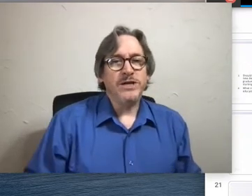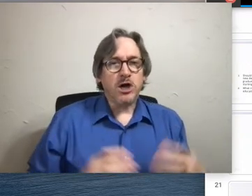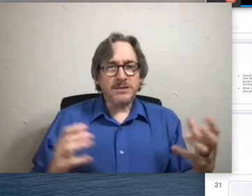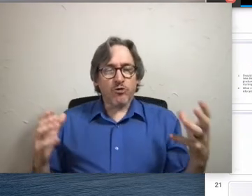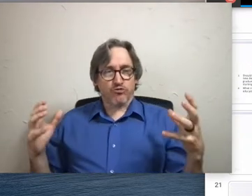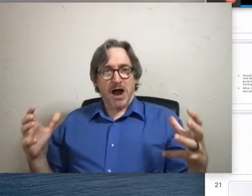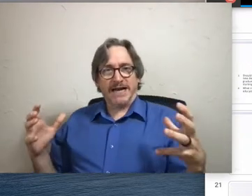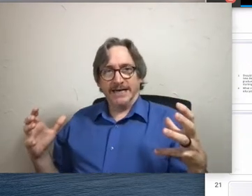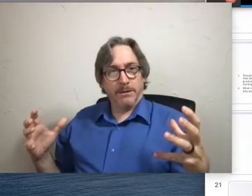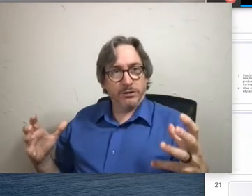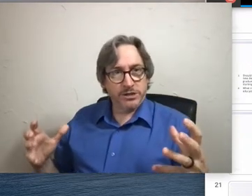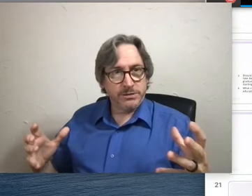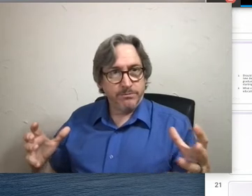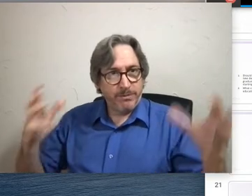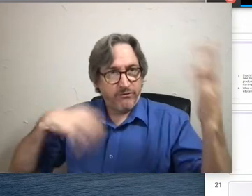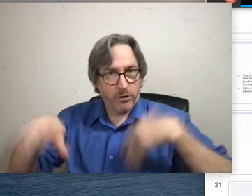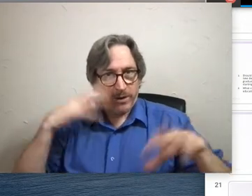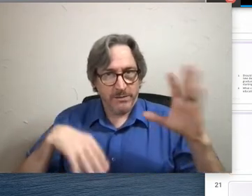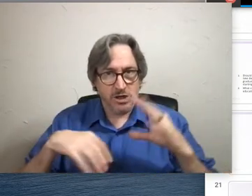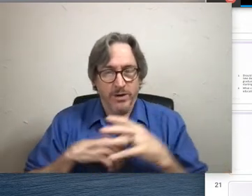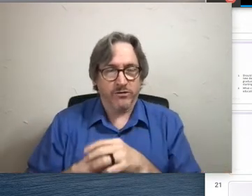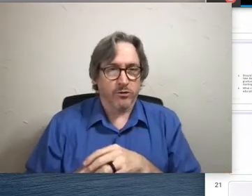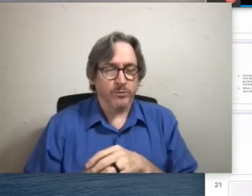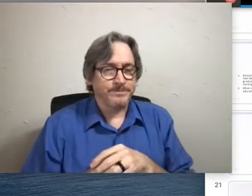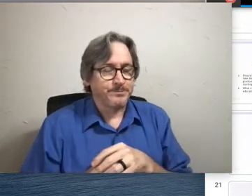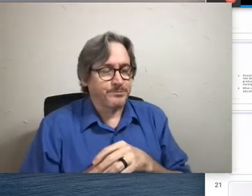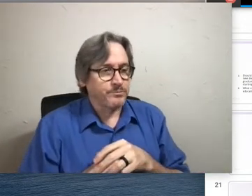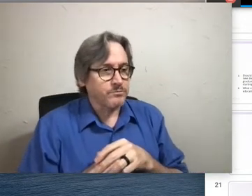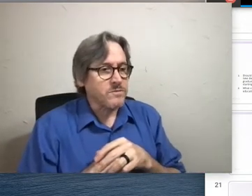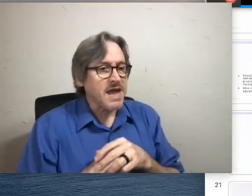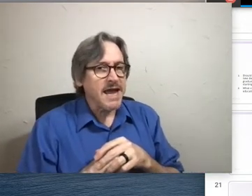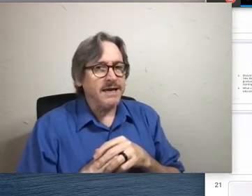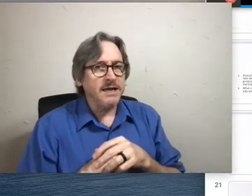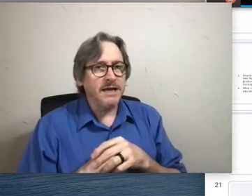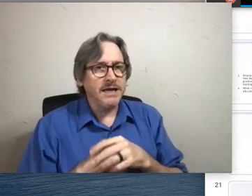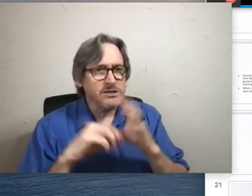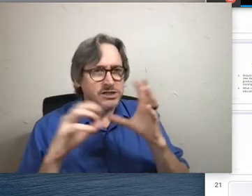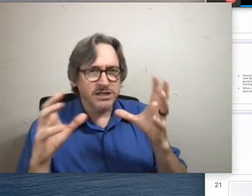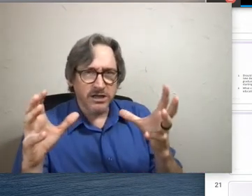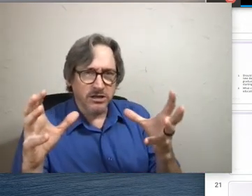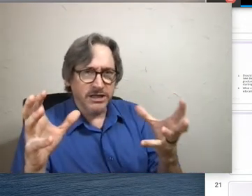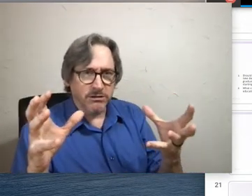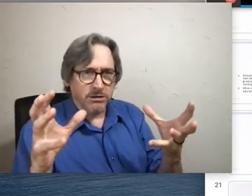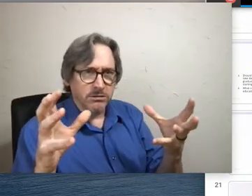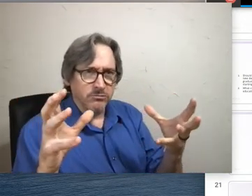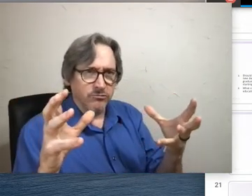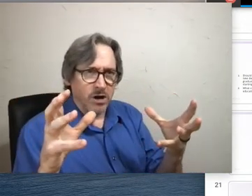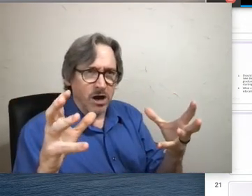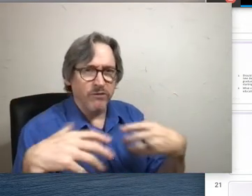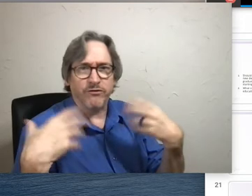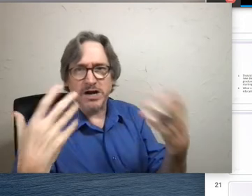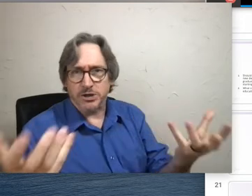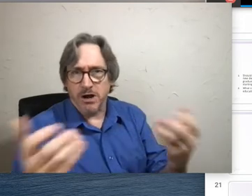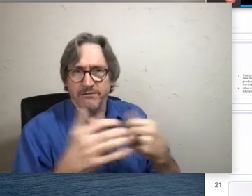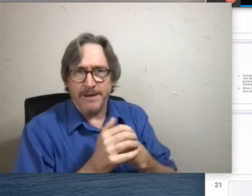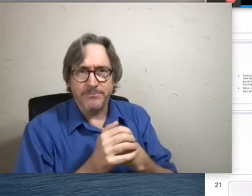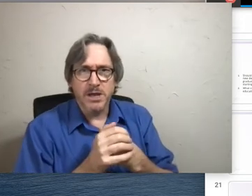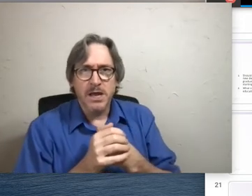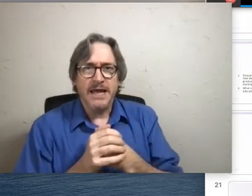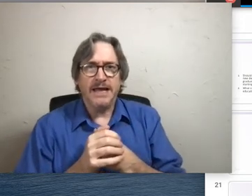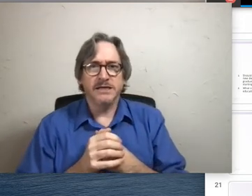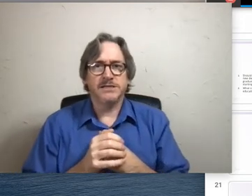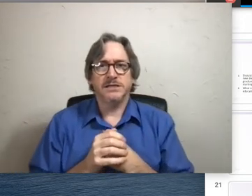So we talked about rocking numbers before when I was going through. And here's just a little clearer refresher of